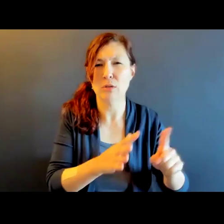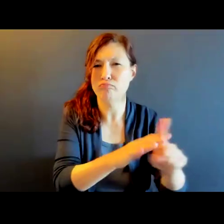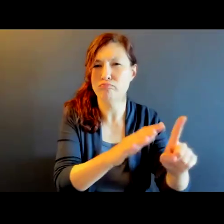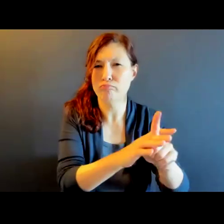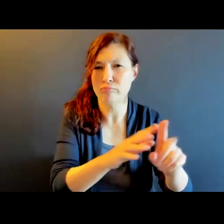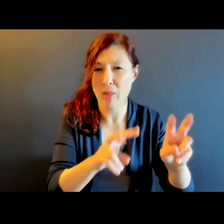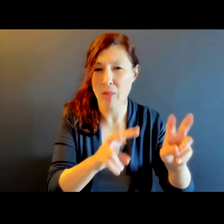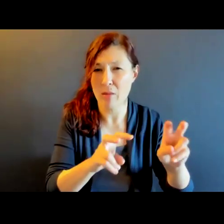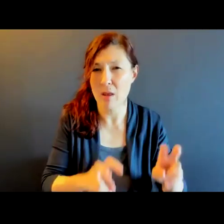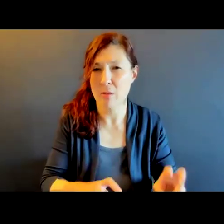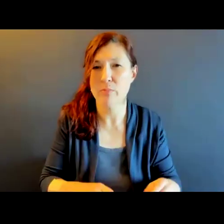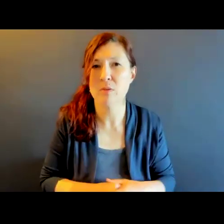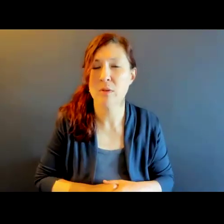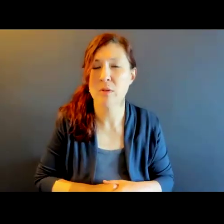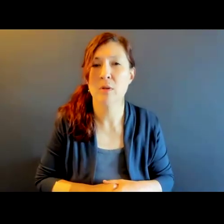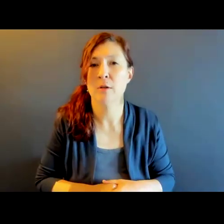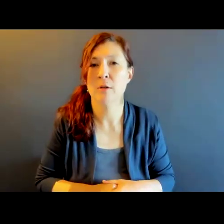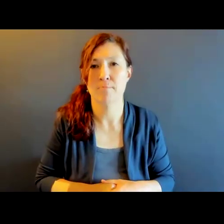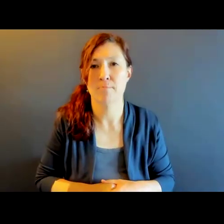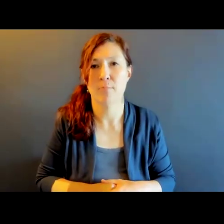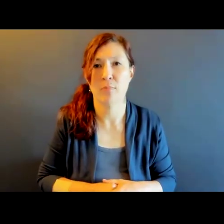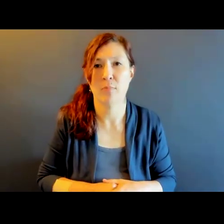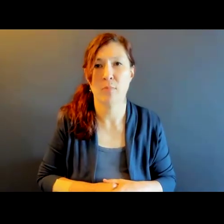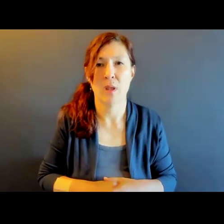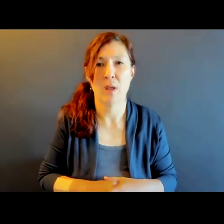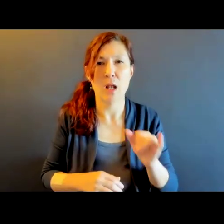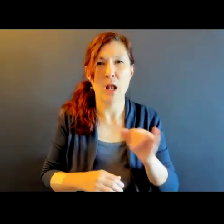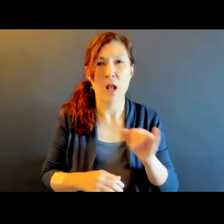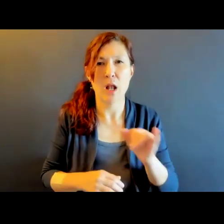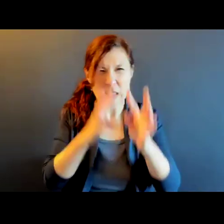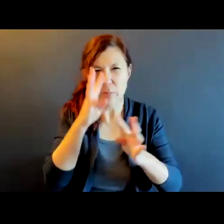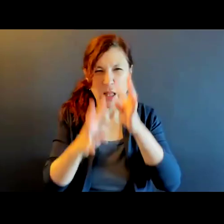to the variables that we explored through the simulations.